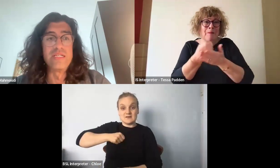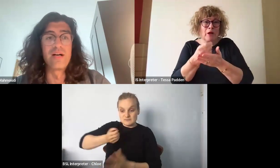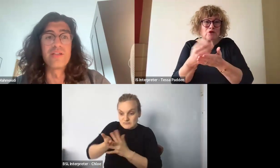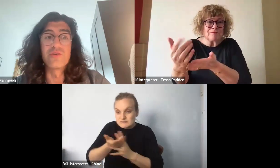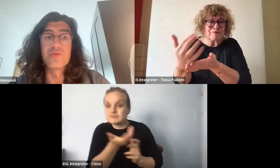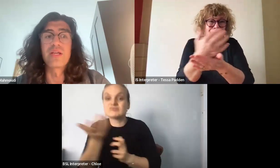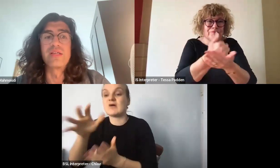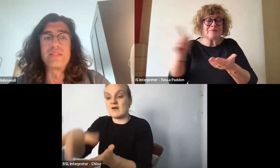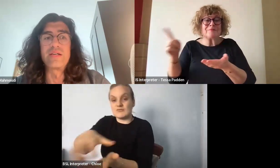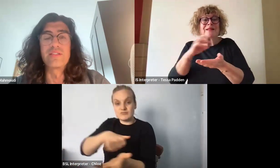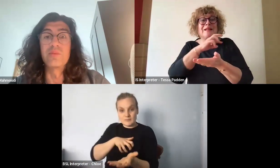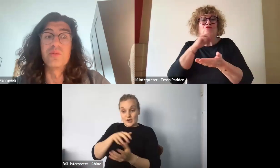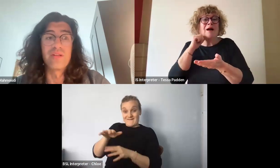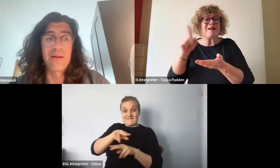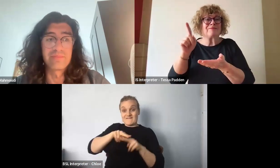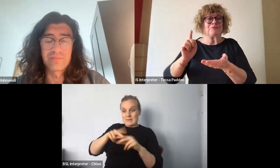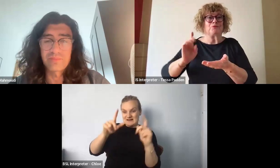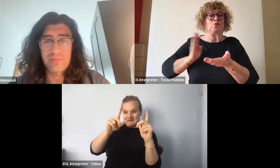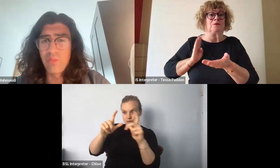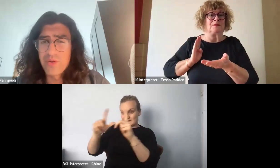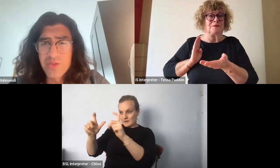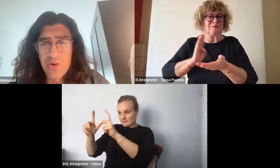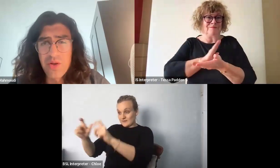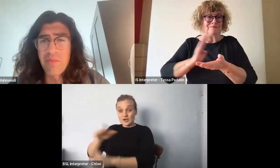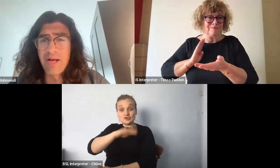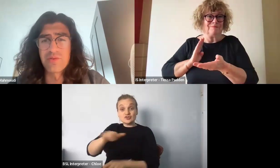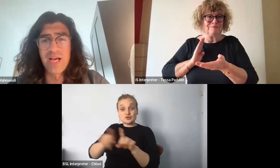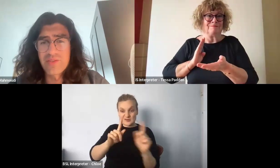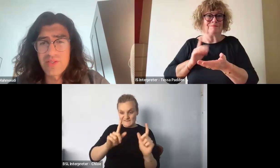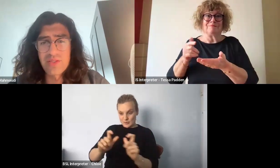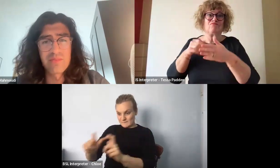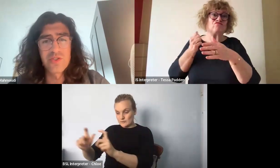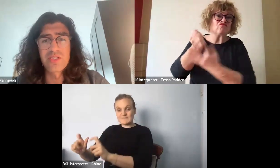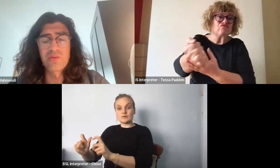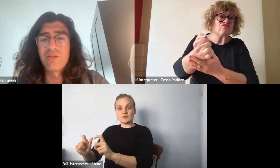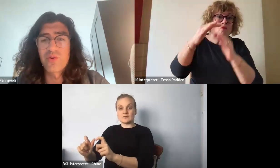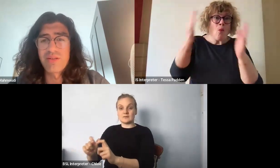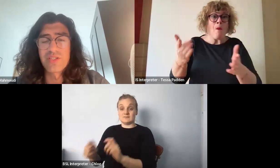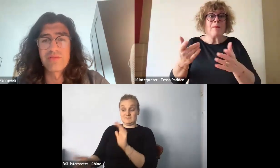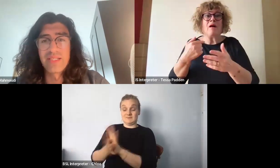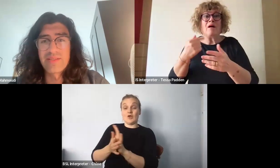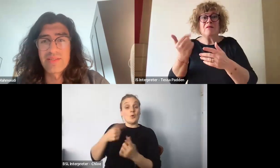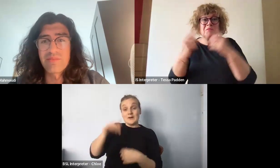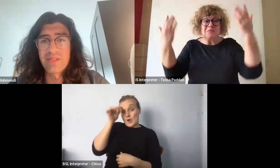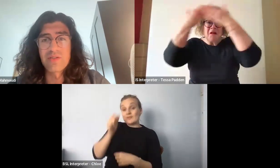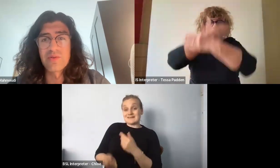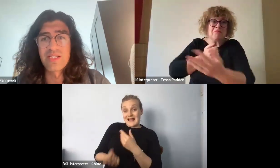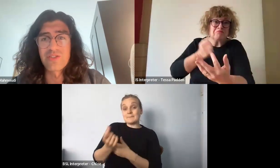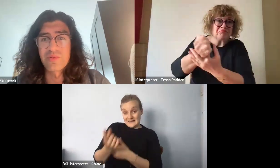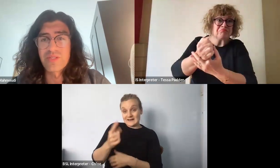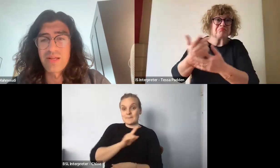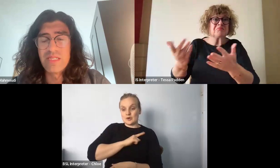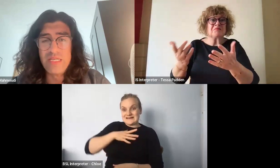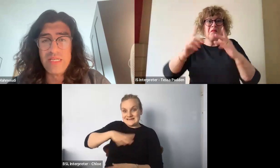children, using the Blue Wolf app. We also know of the Mabat 2000 system, which is a 24/7 surveillance system that's used